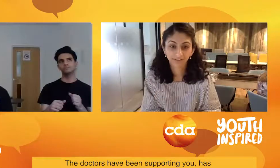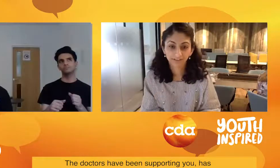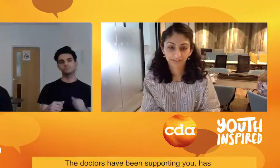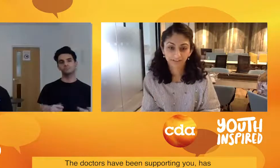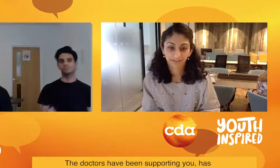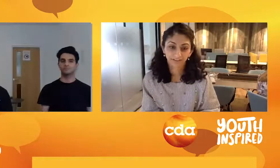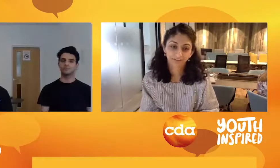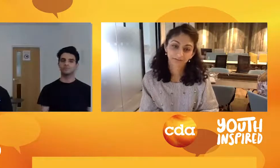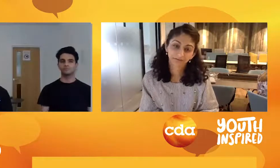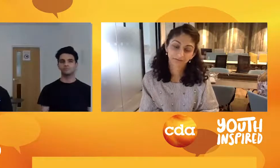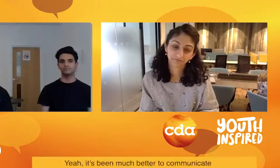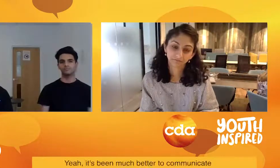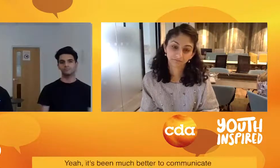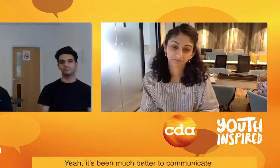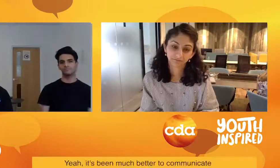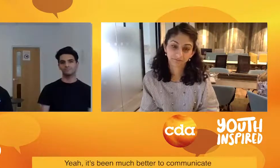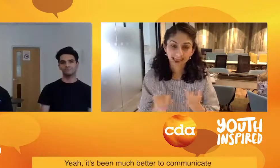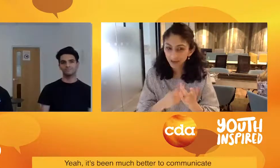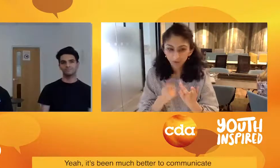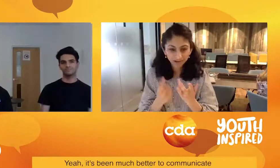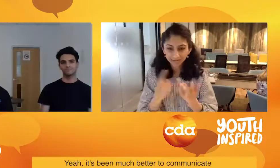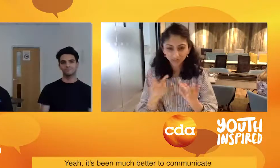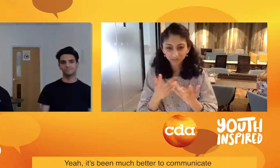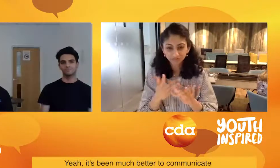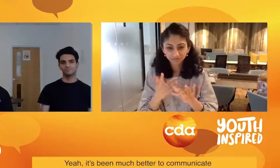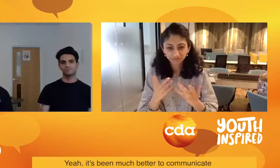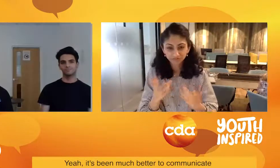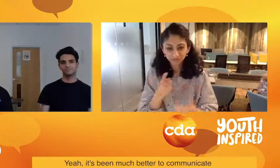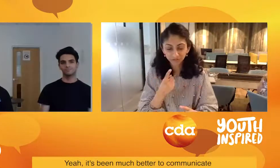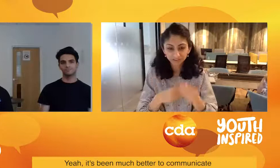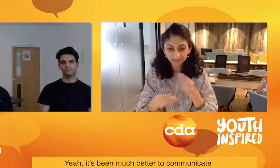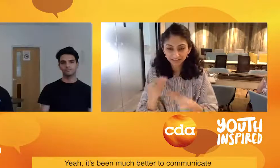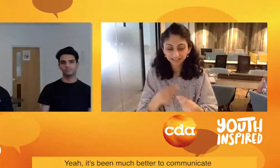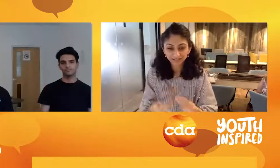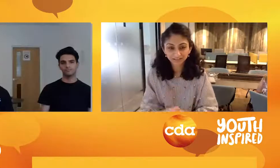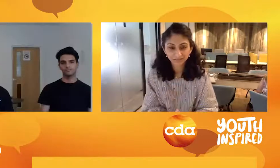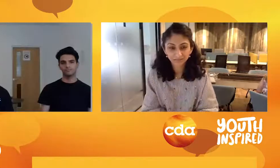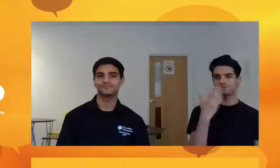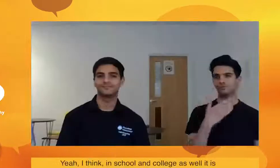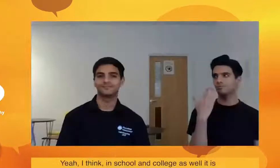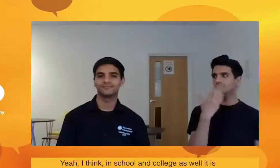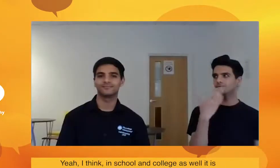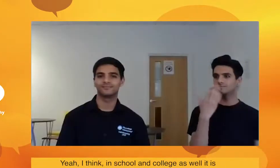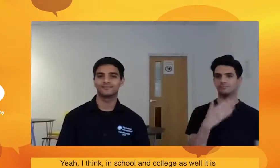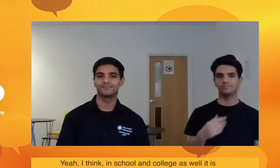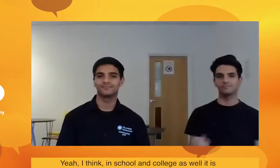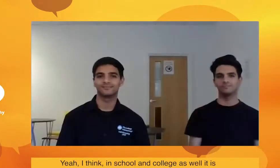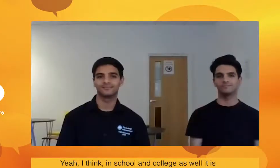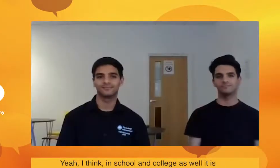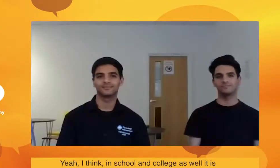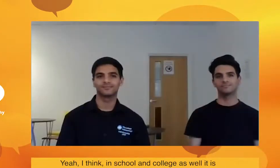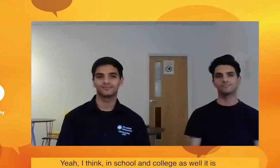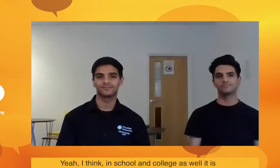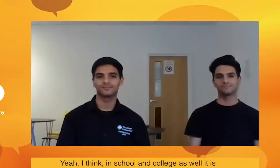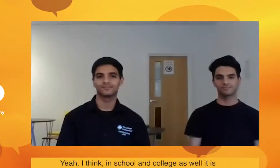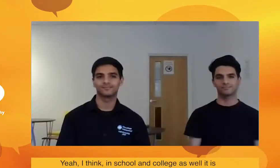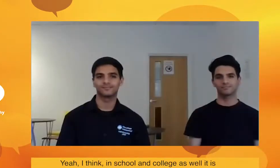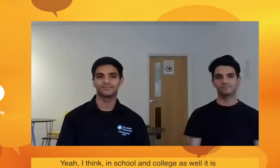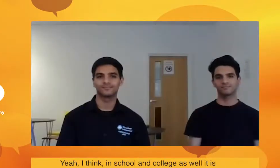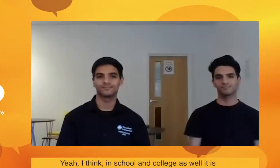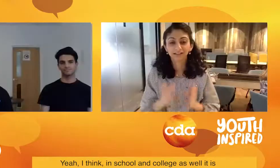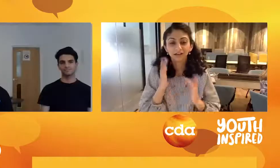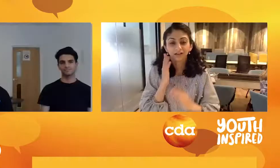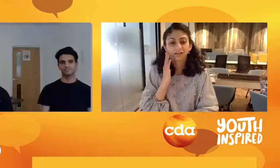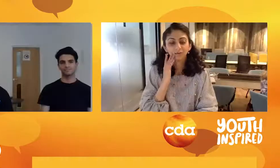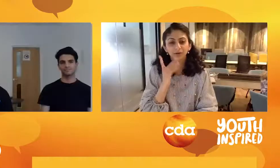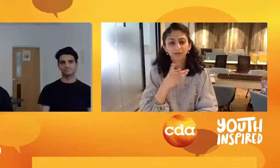Is anyone else? Yeah, it's been much better to communicate with people. Yeah, I think in school and college as well, it